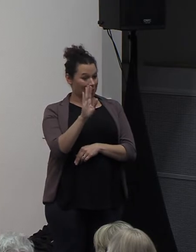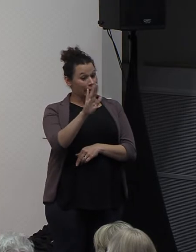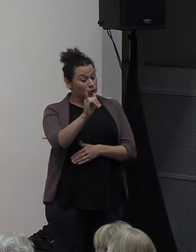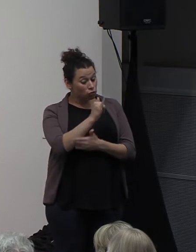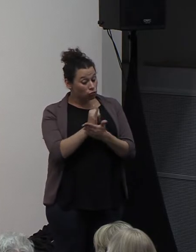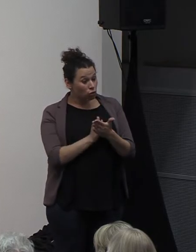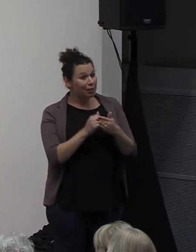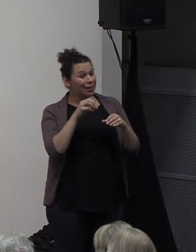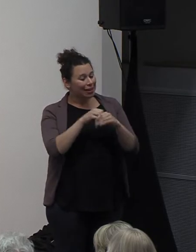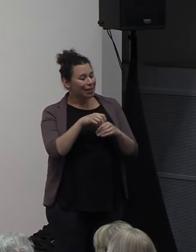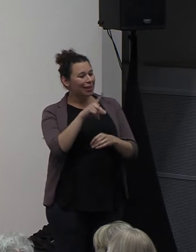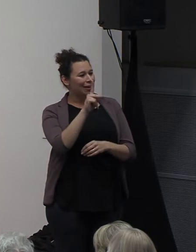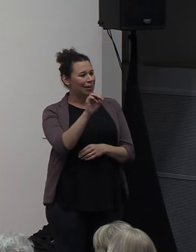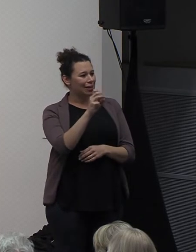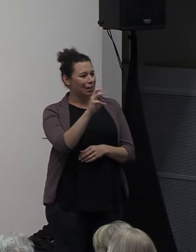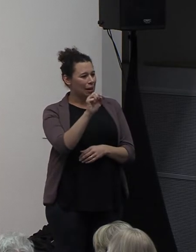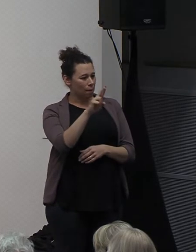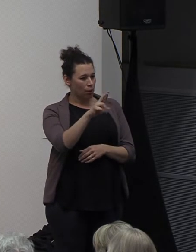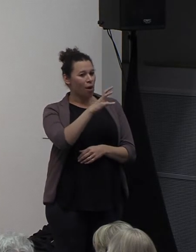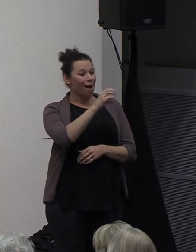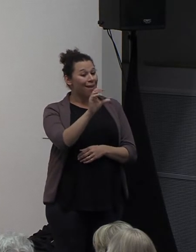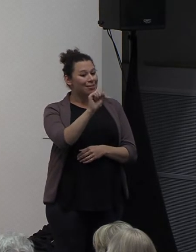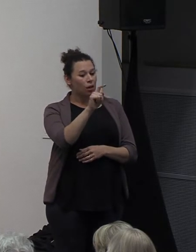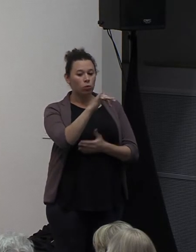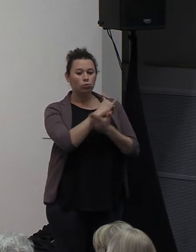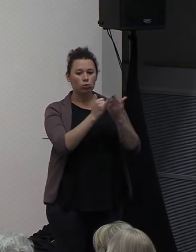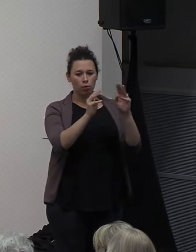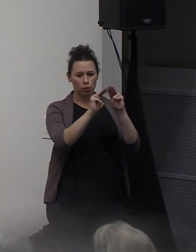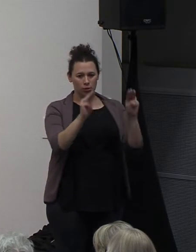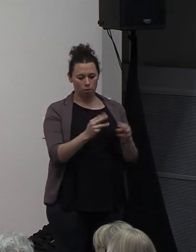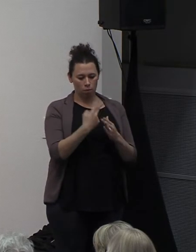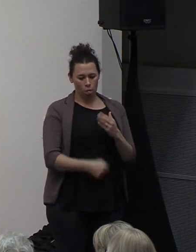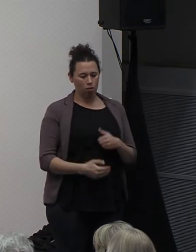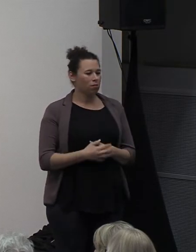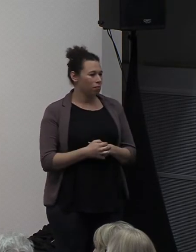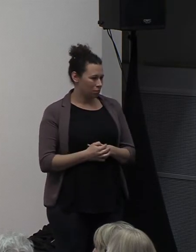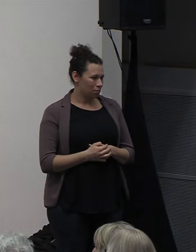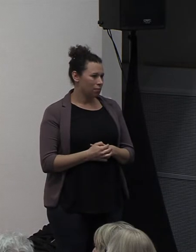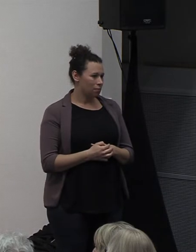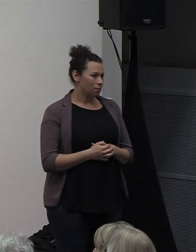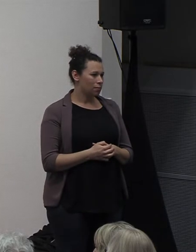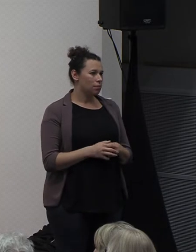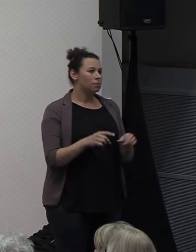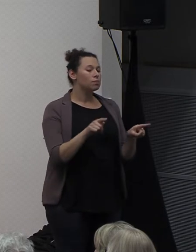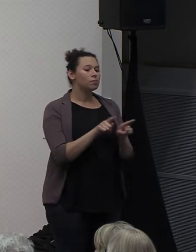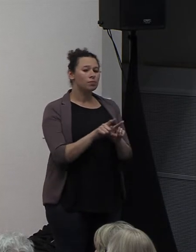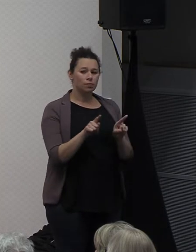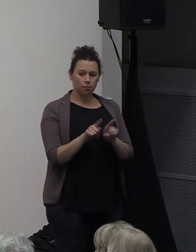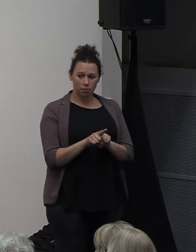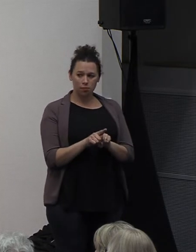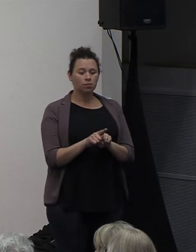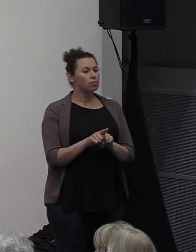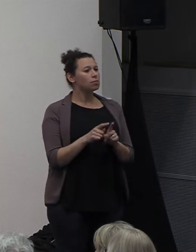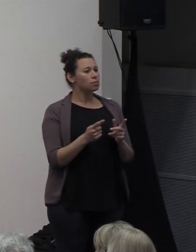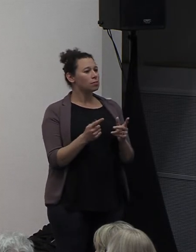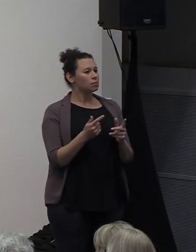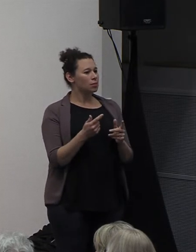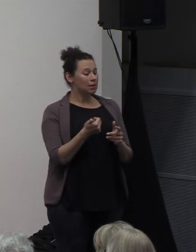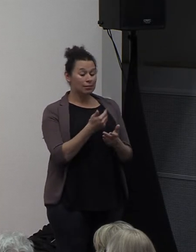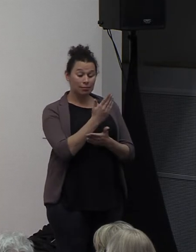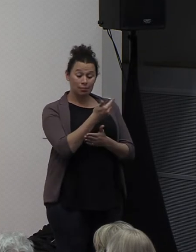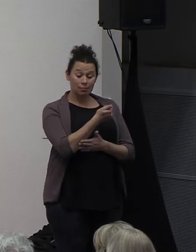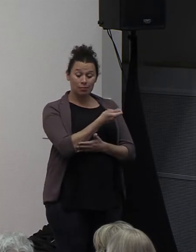Art Museum and in the St. Louis Art Museum. And more than a few refugees and survivors became students